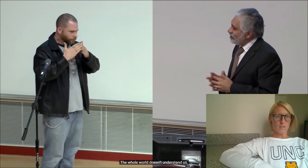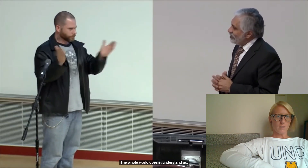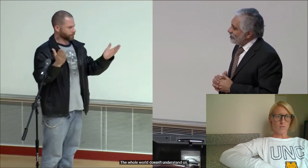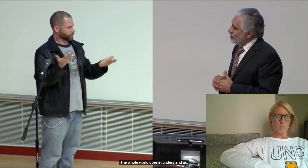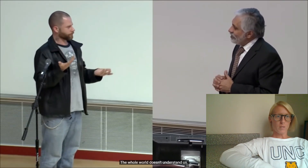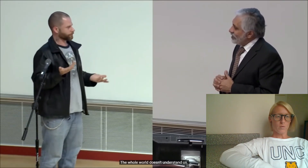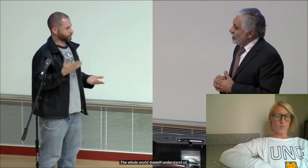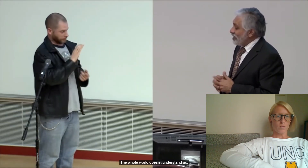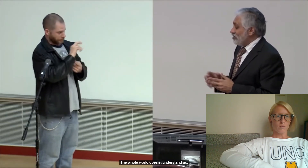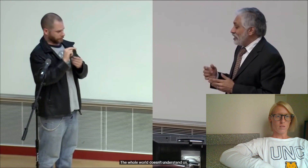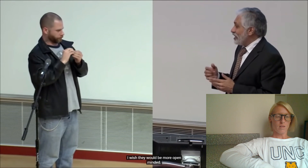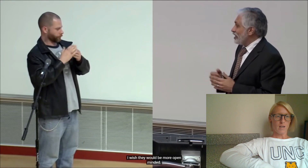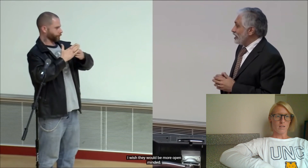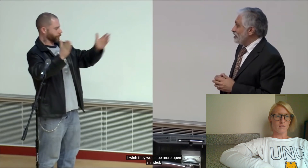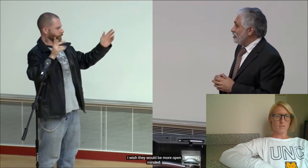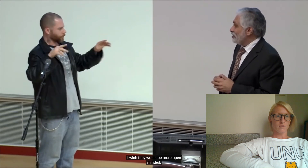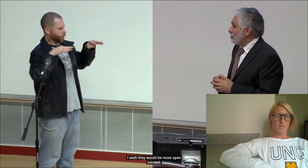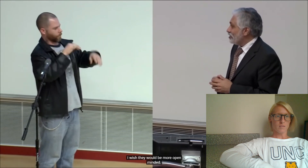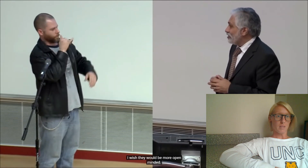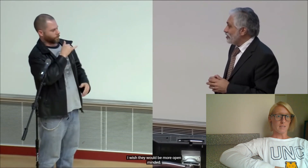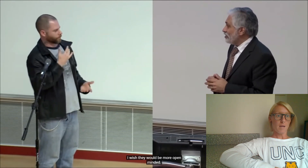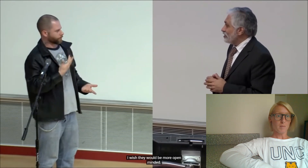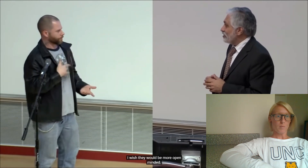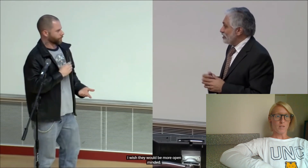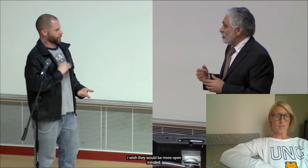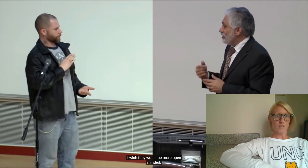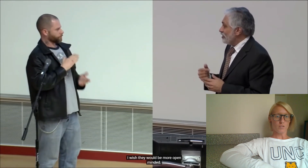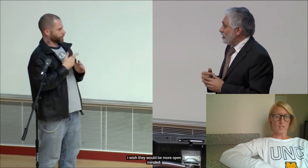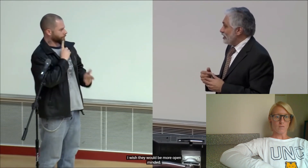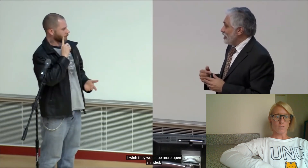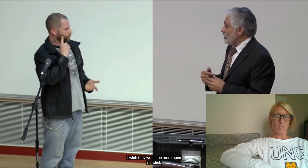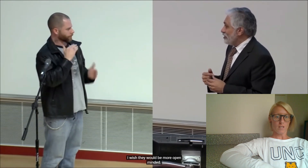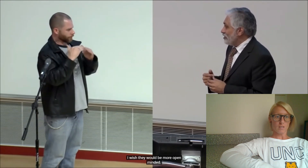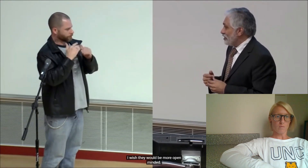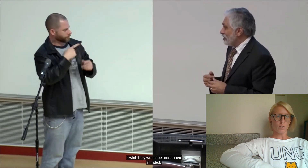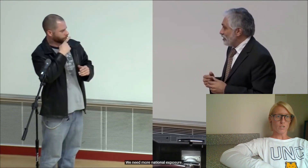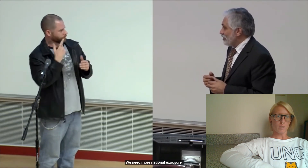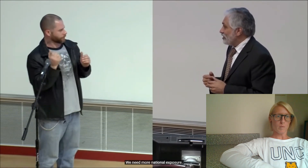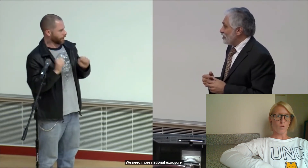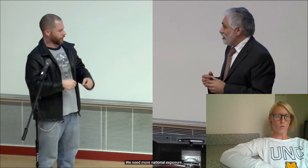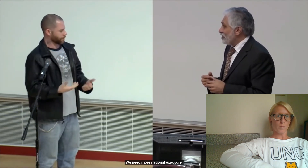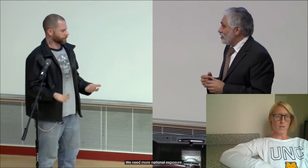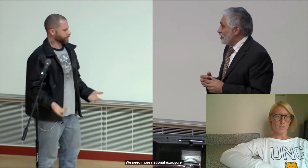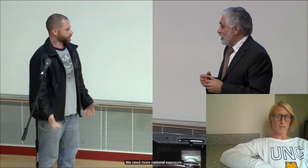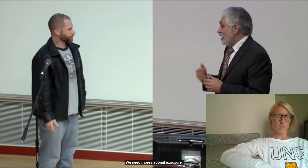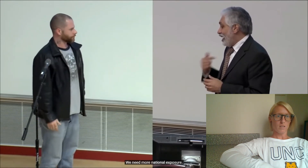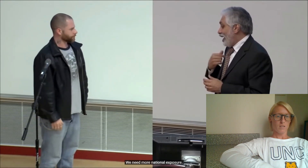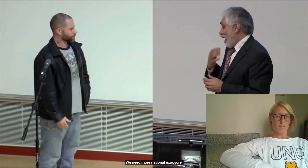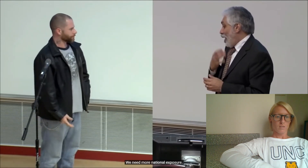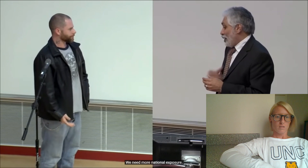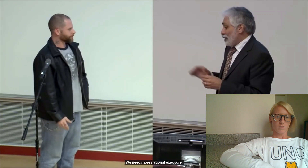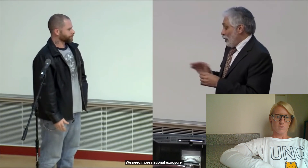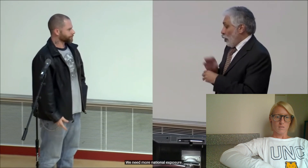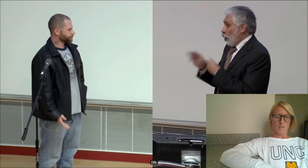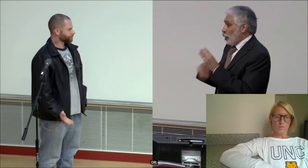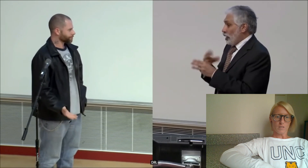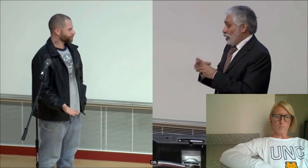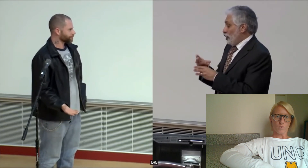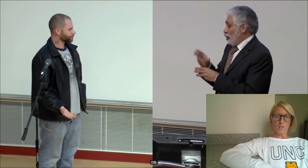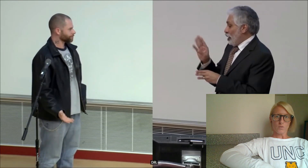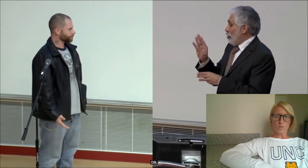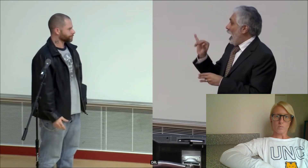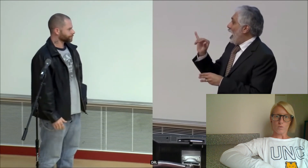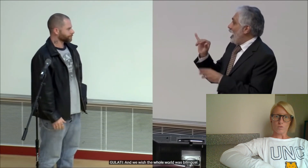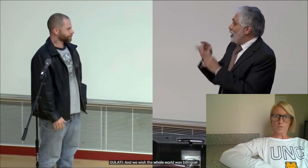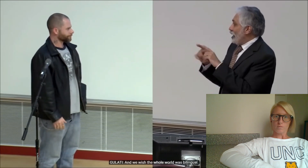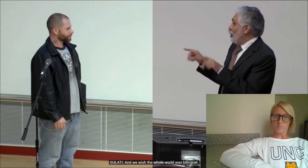there's world many doesn't different understand people us. I wish they that- would be more Many types of open-minded. people that understand different things. I We wish need they more could be national open-minded. exposure. We need